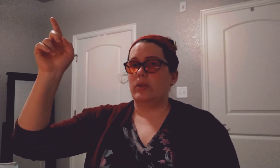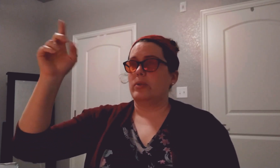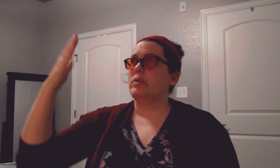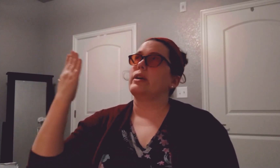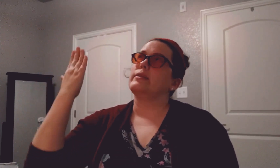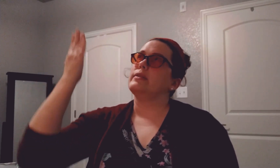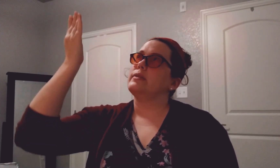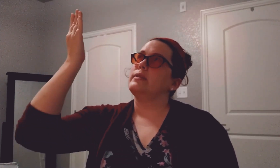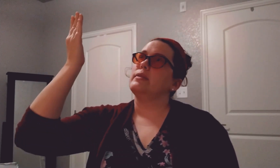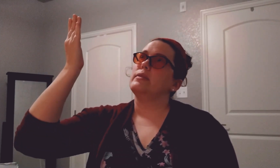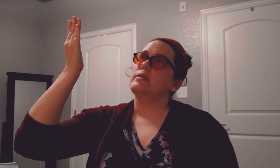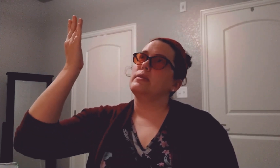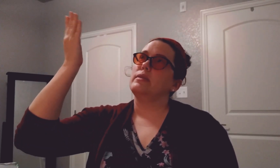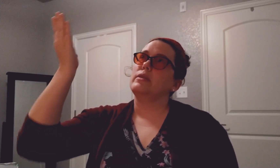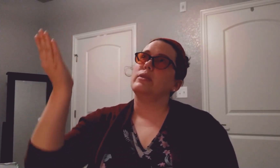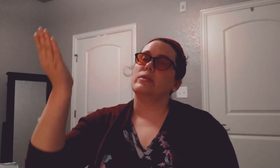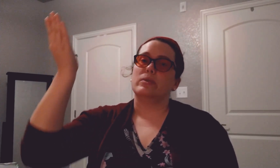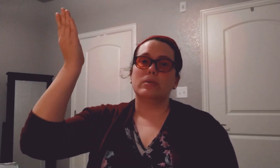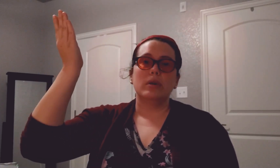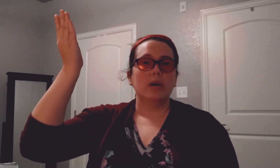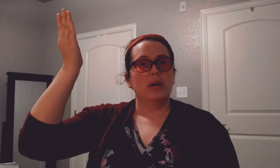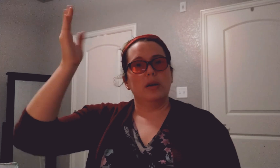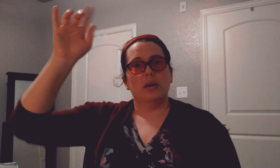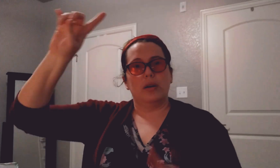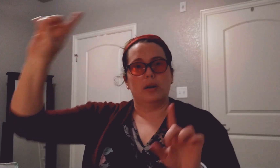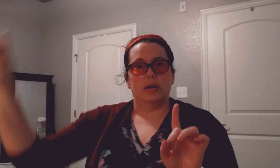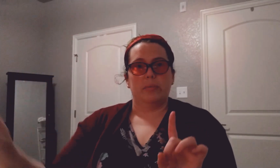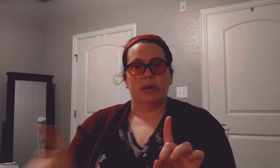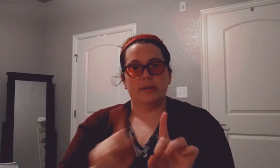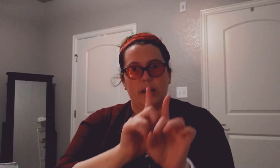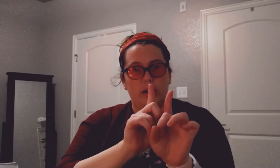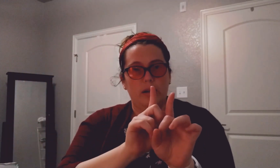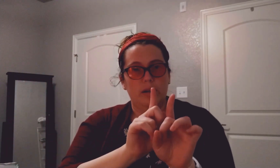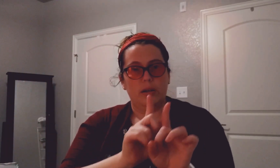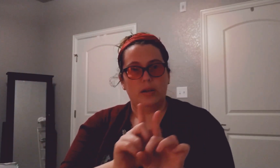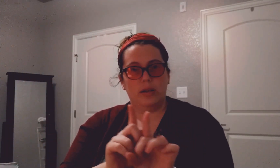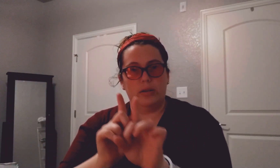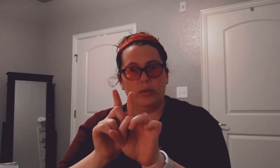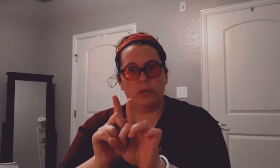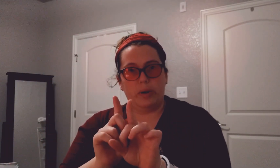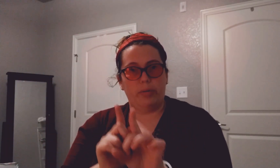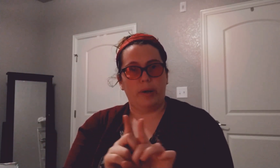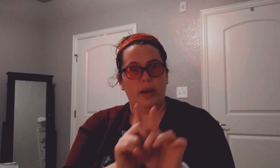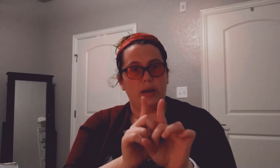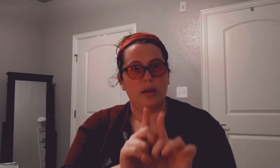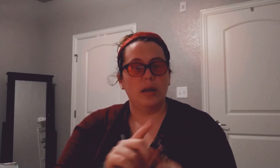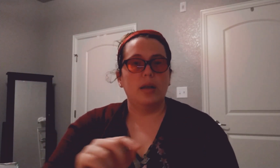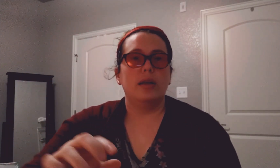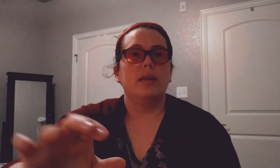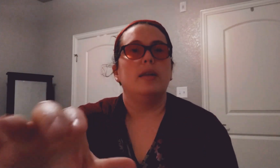you, well, I guess it's you, are on my side. You're with me.